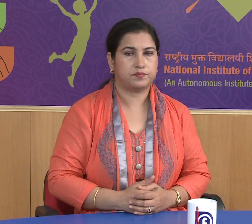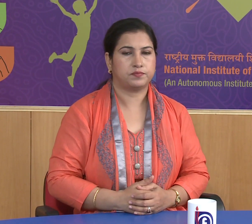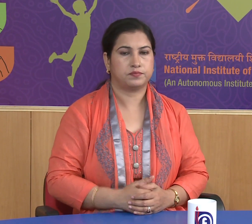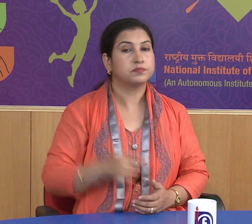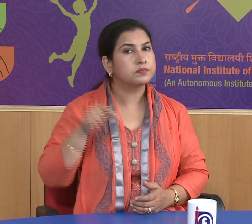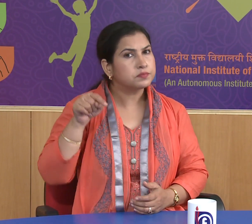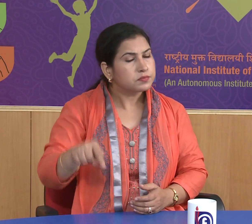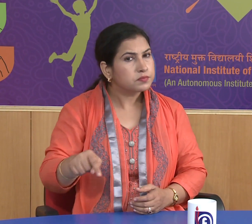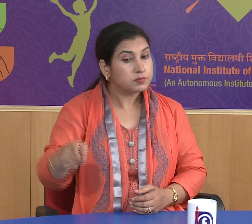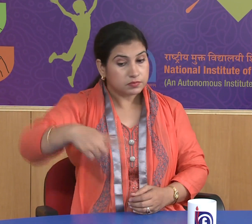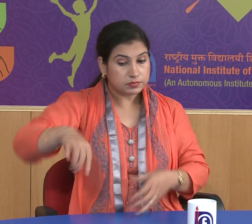Therefore,